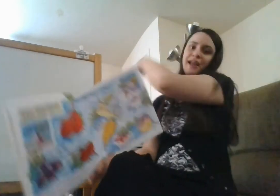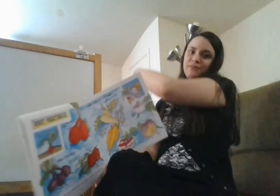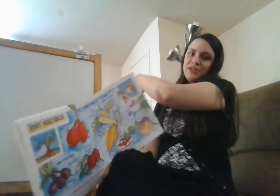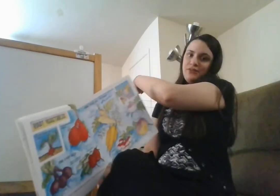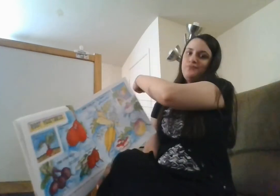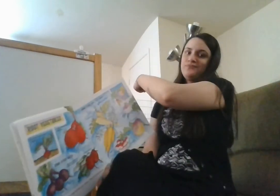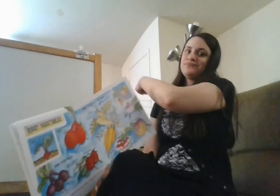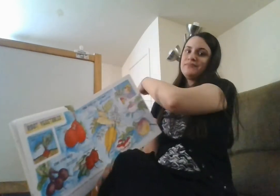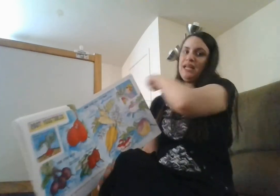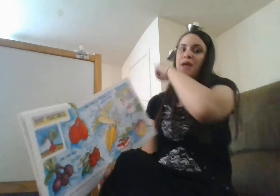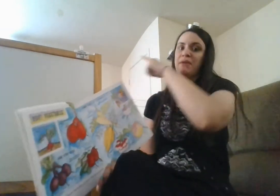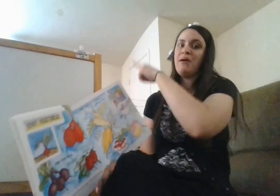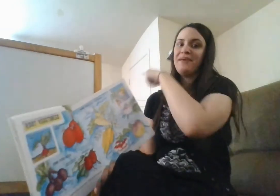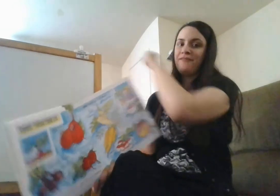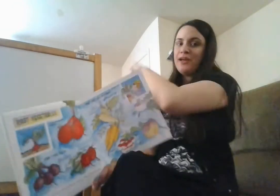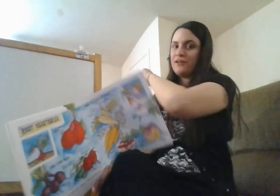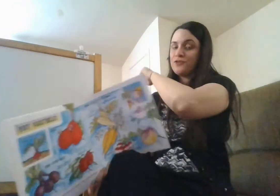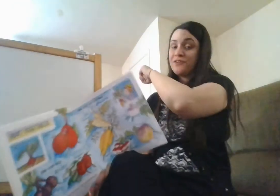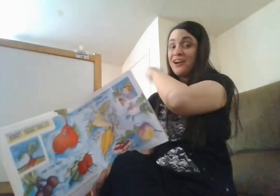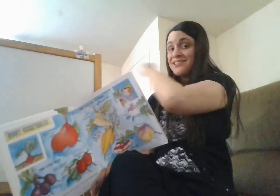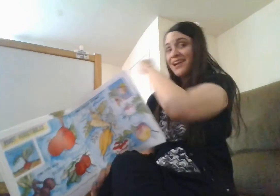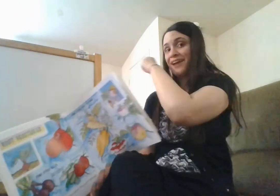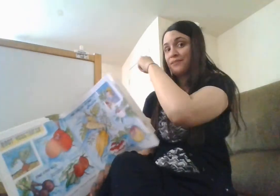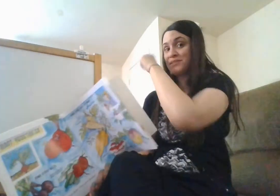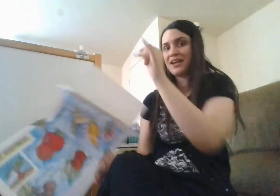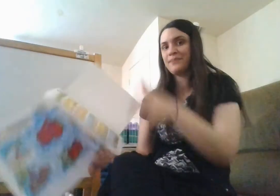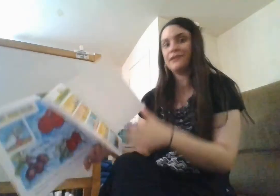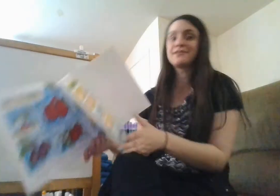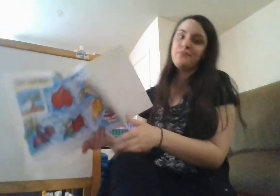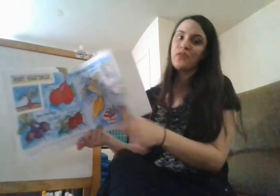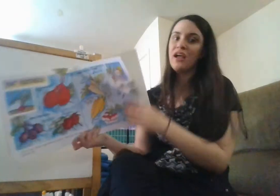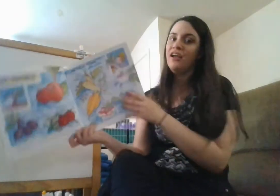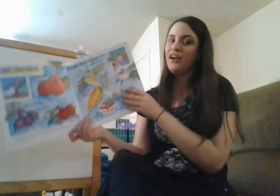them to? Yeah, my mom gave me her leftover greens, and I gave them to the guinea pigs.